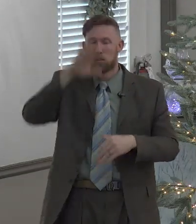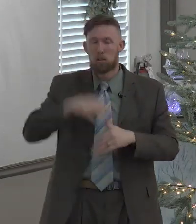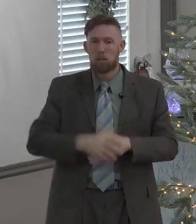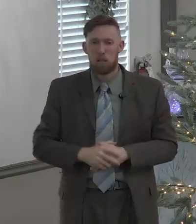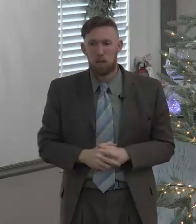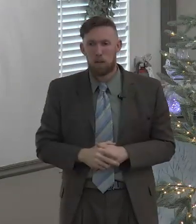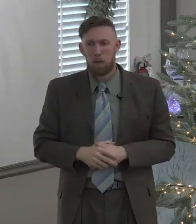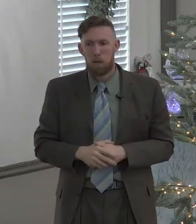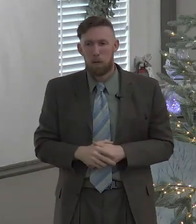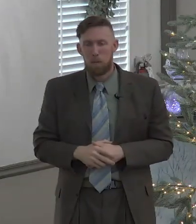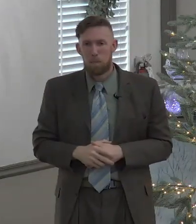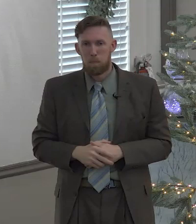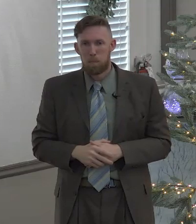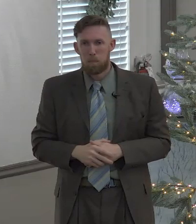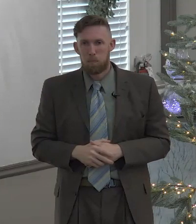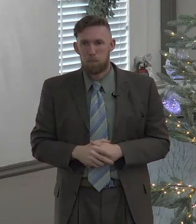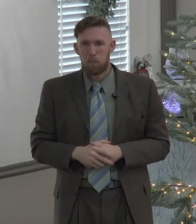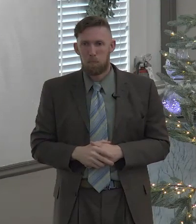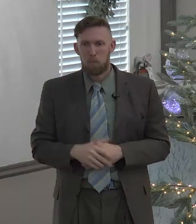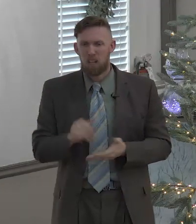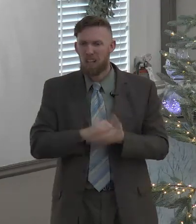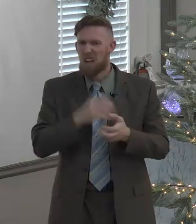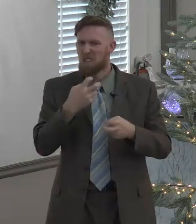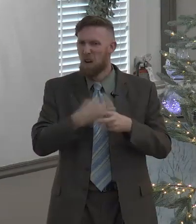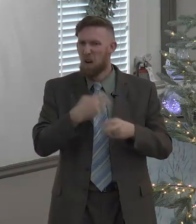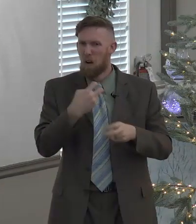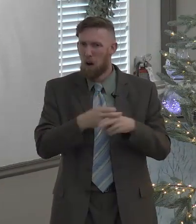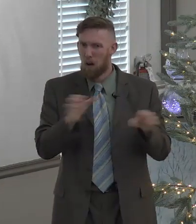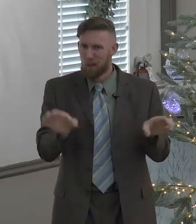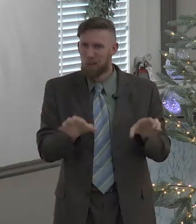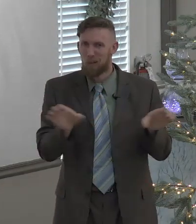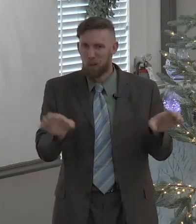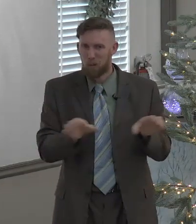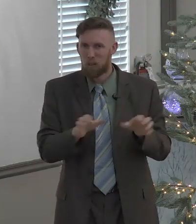shall walk and not faint.